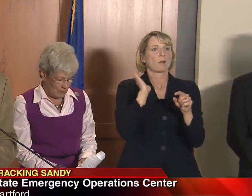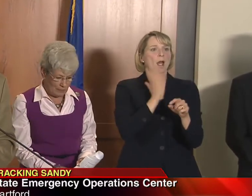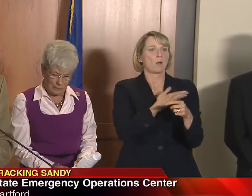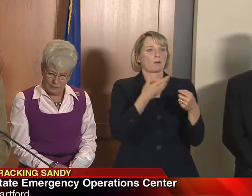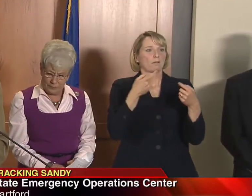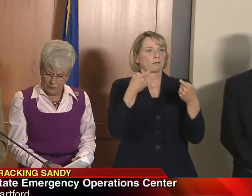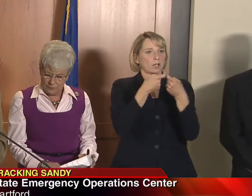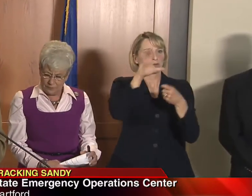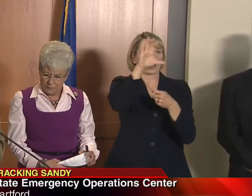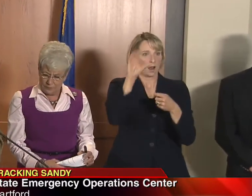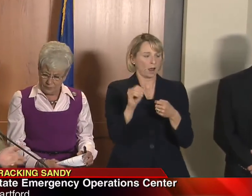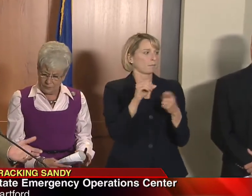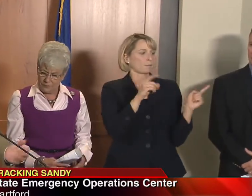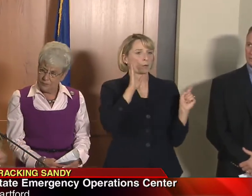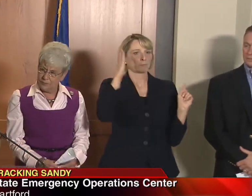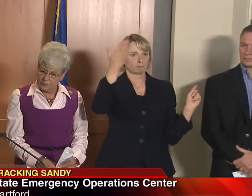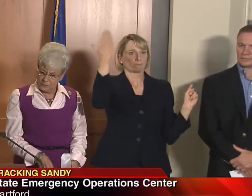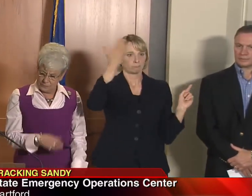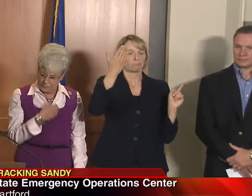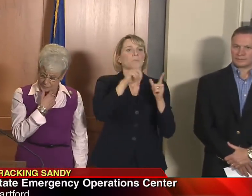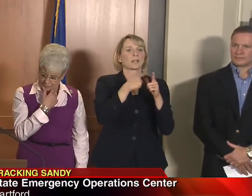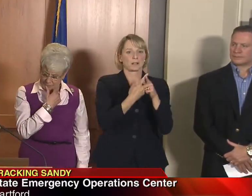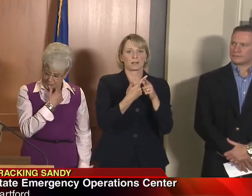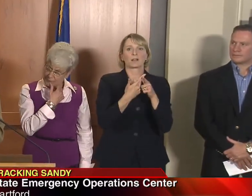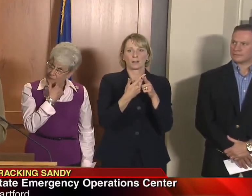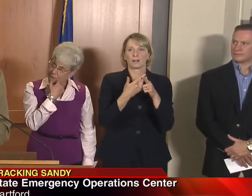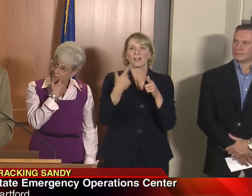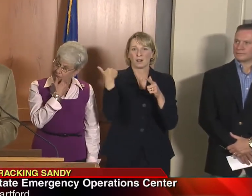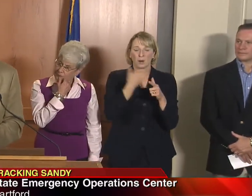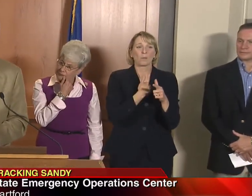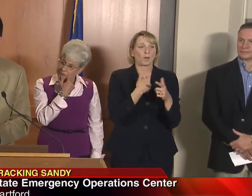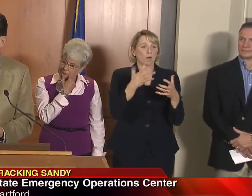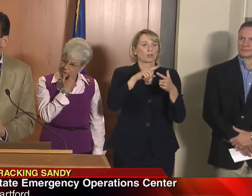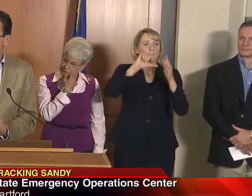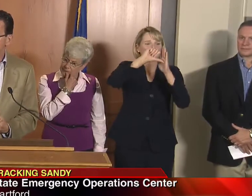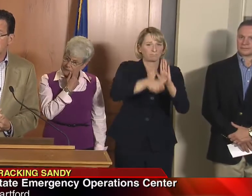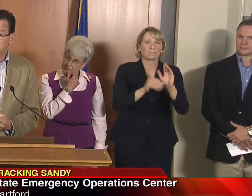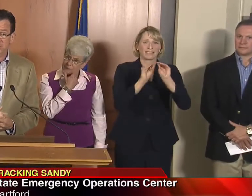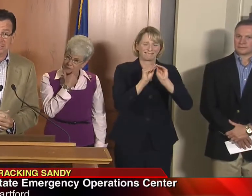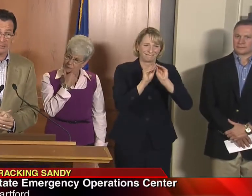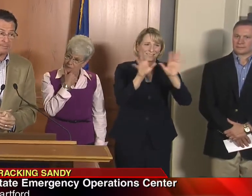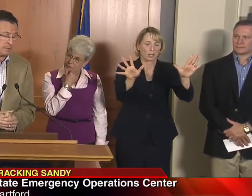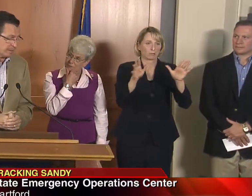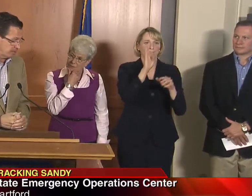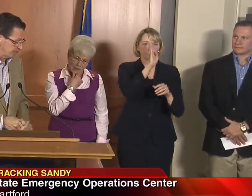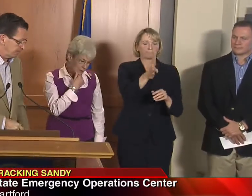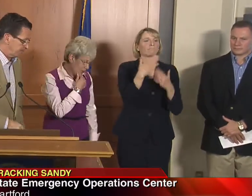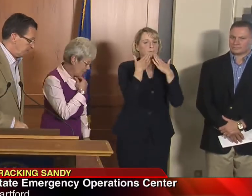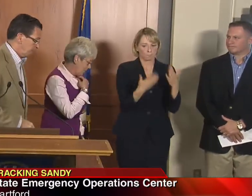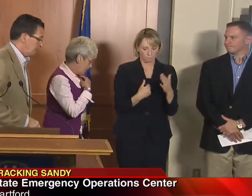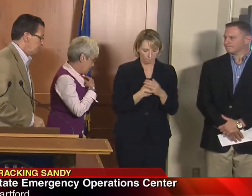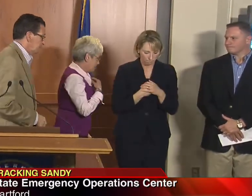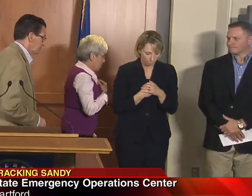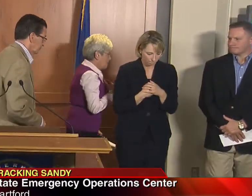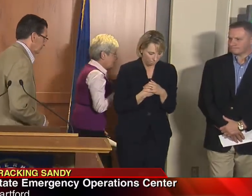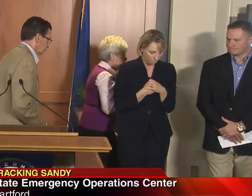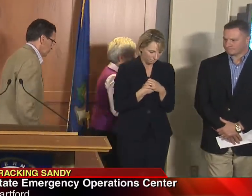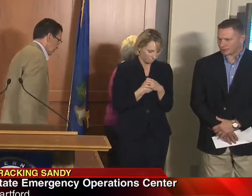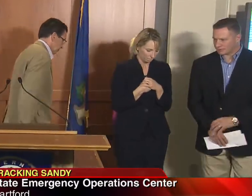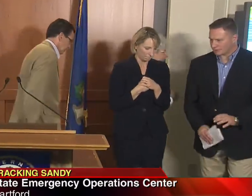utilities will be lent to you at this time, and I think we've spoken in as clear and plain language as we possibly can. Thank you.